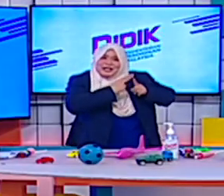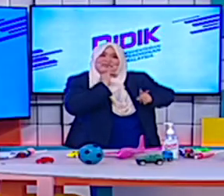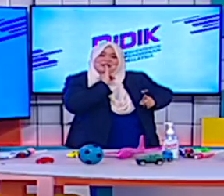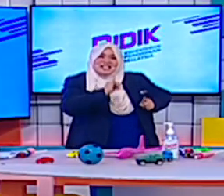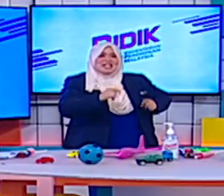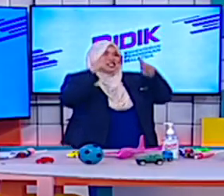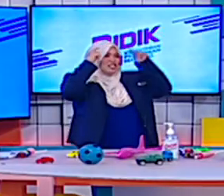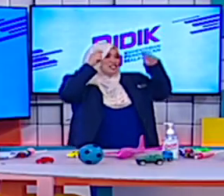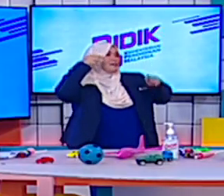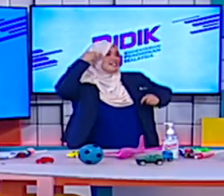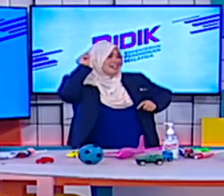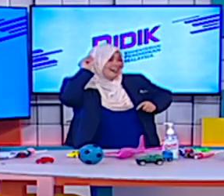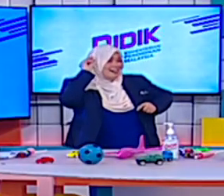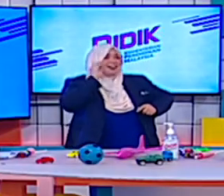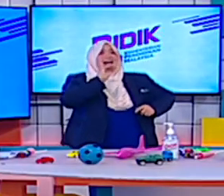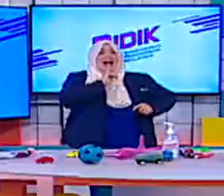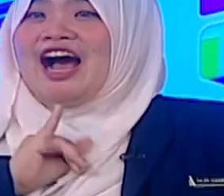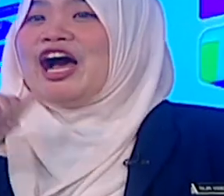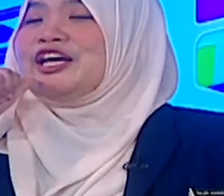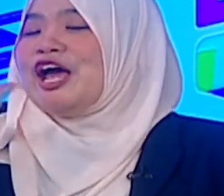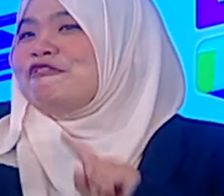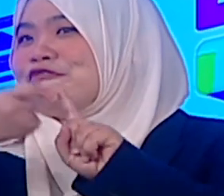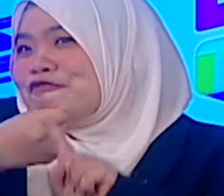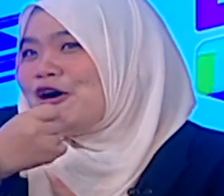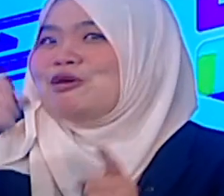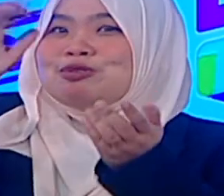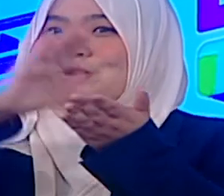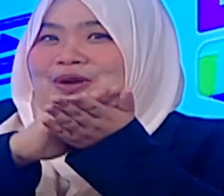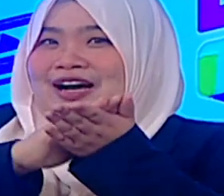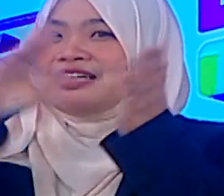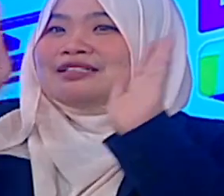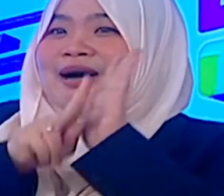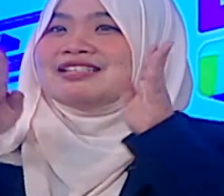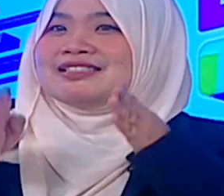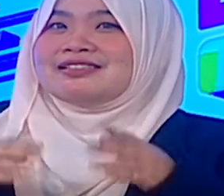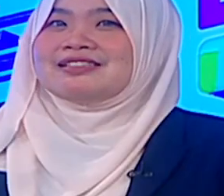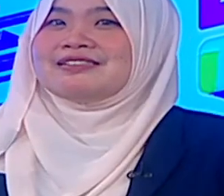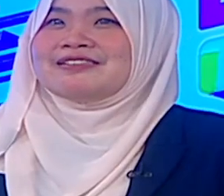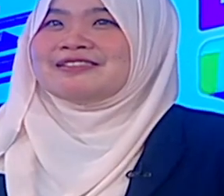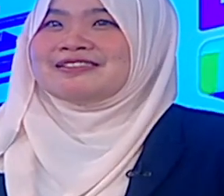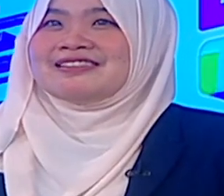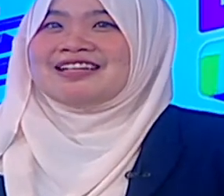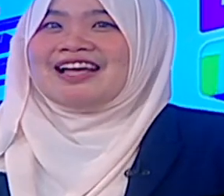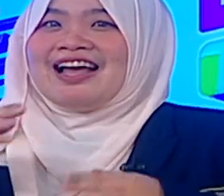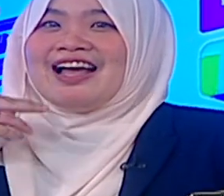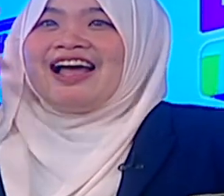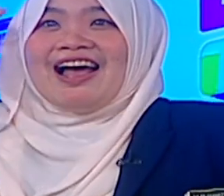My name is Teacher Miza. I am from Sekolah Kebas.